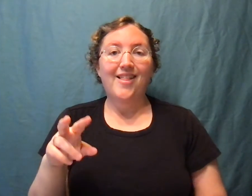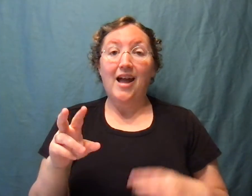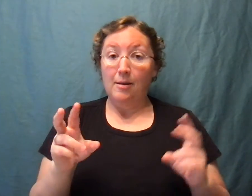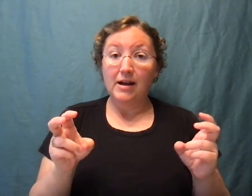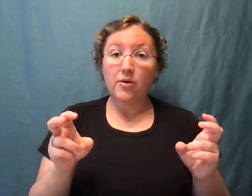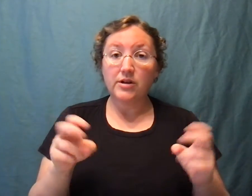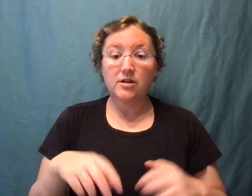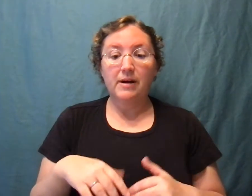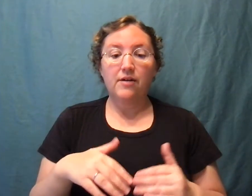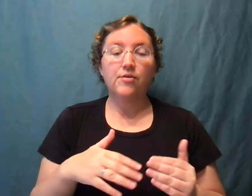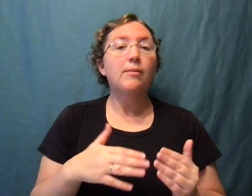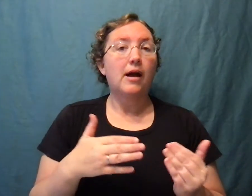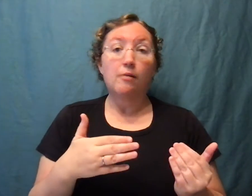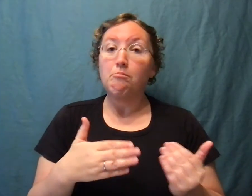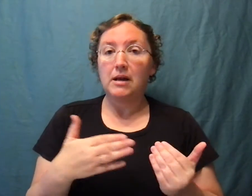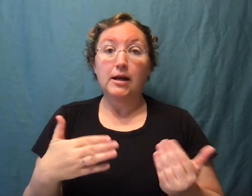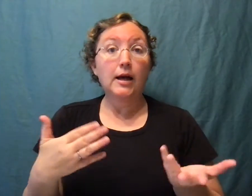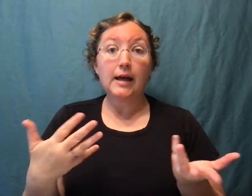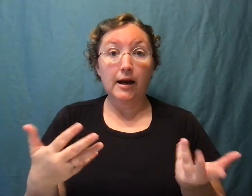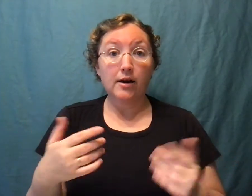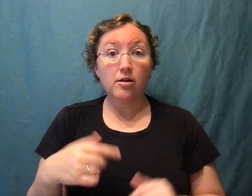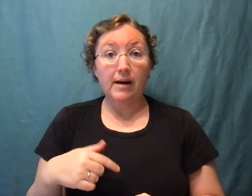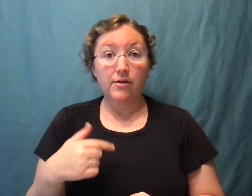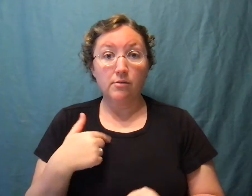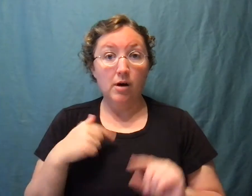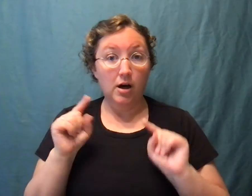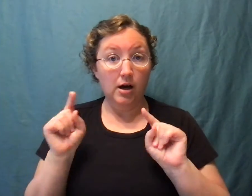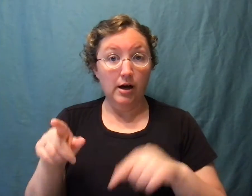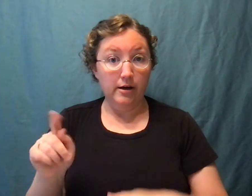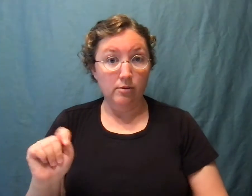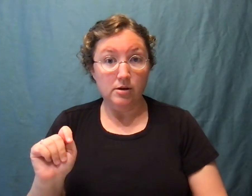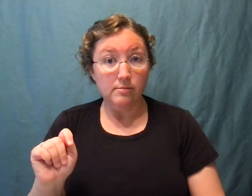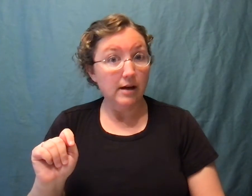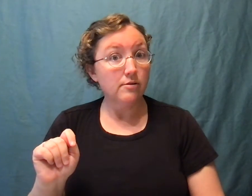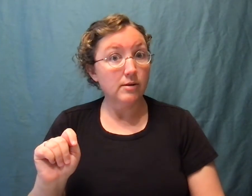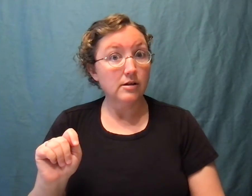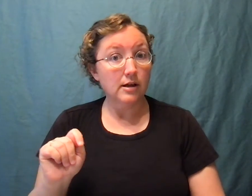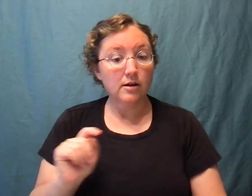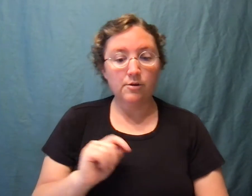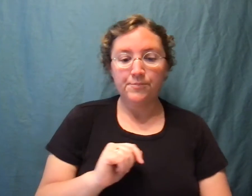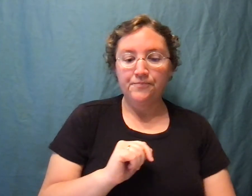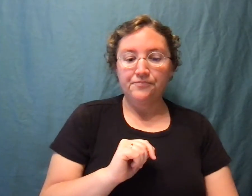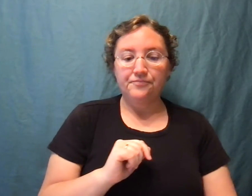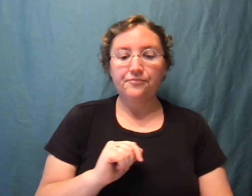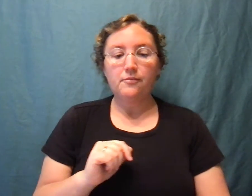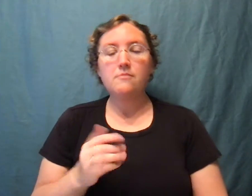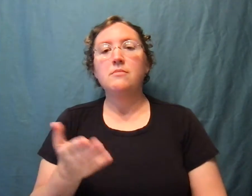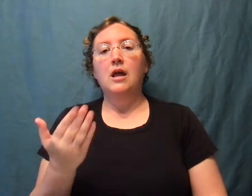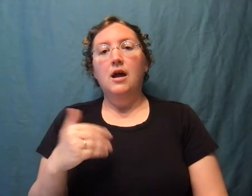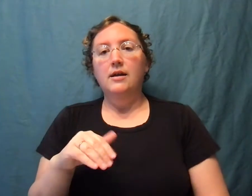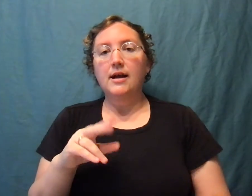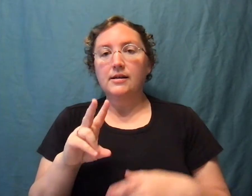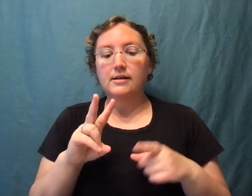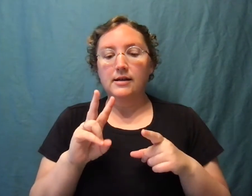Am I going to the bathroom? Meaning, can I go to the bathroom? Am I going to the bathroom? Yes, I can go. Next is